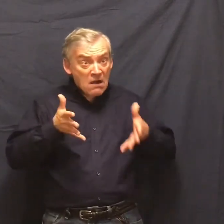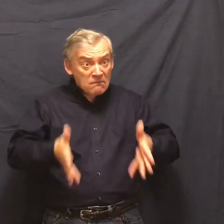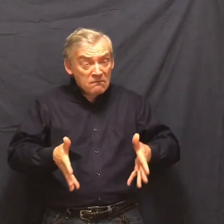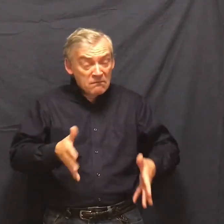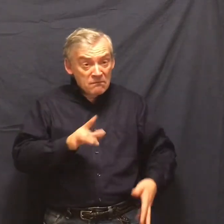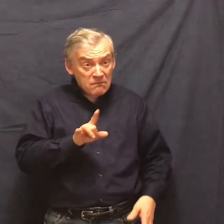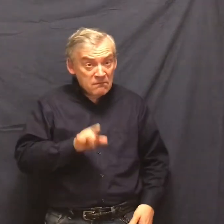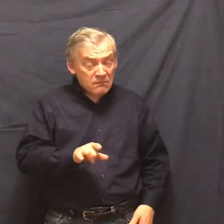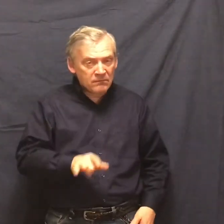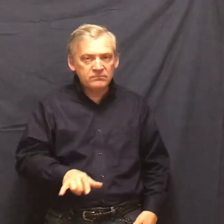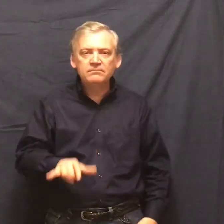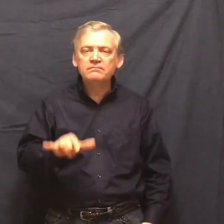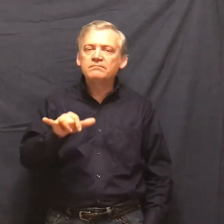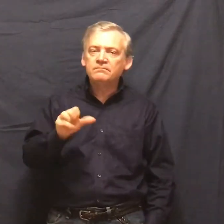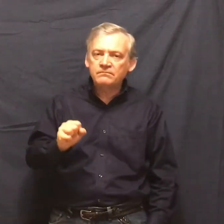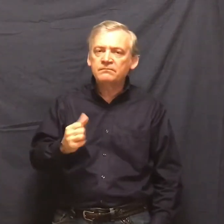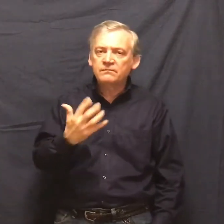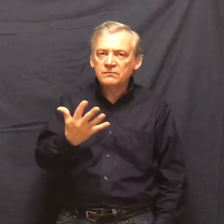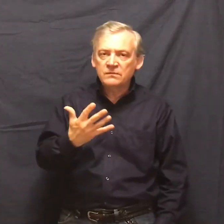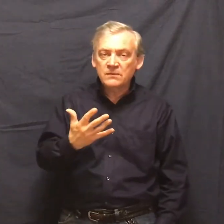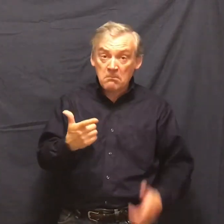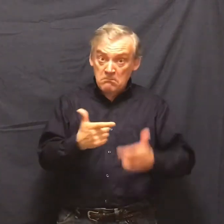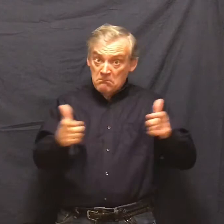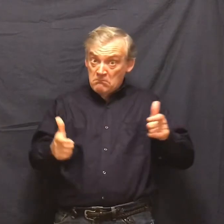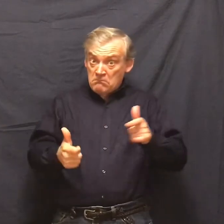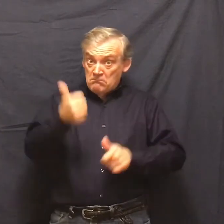Yeah, 5. I kept the biggest.